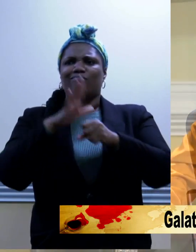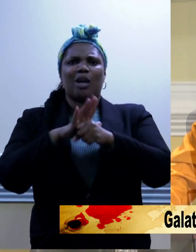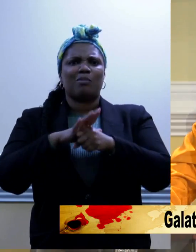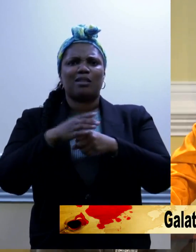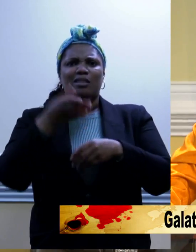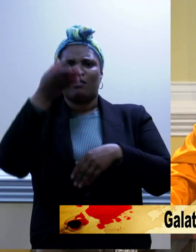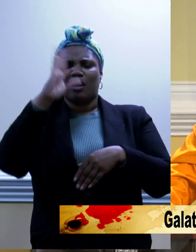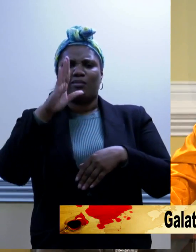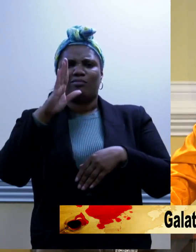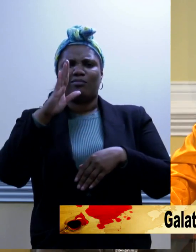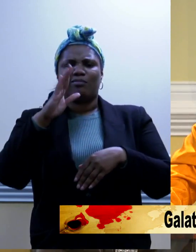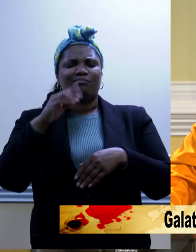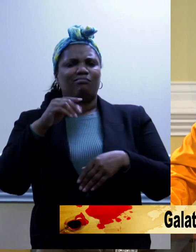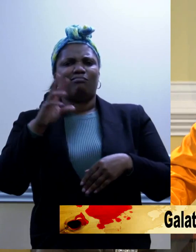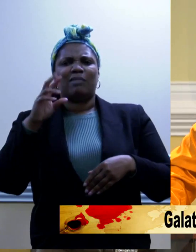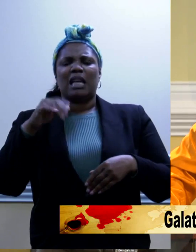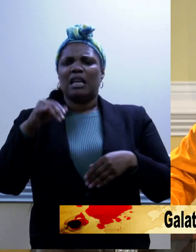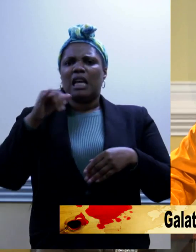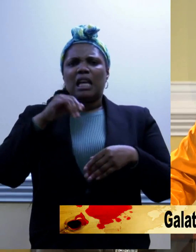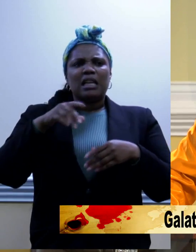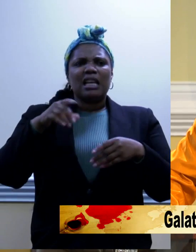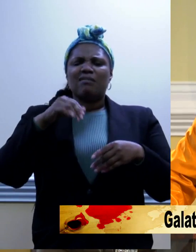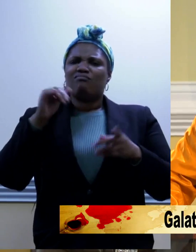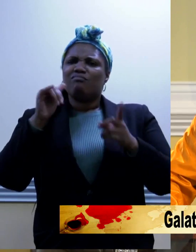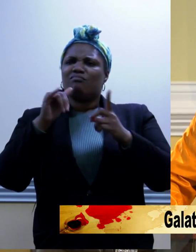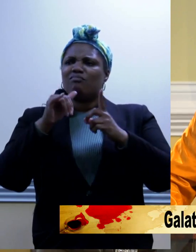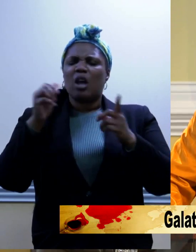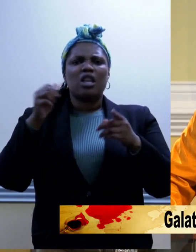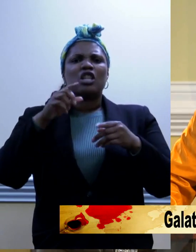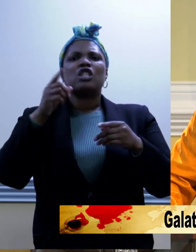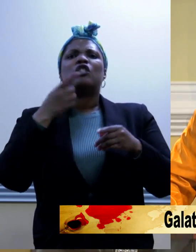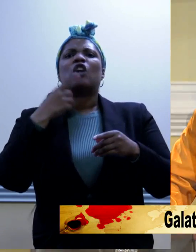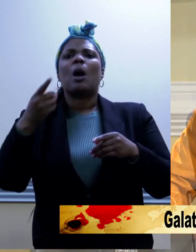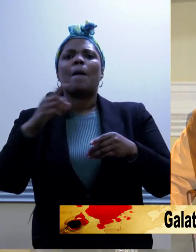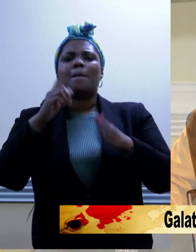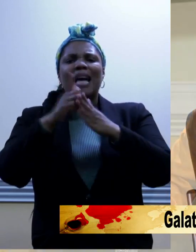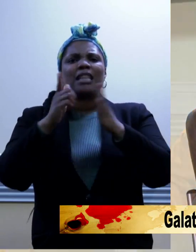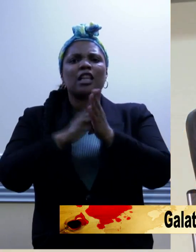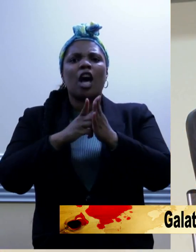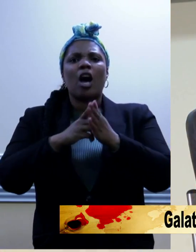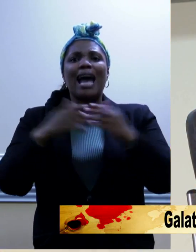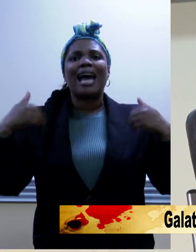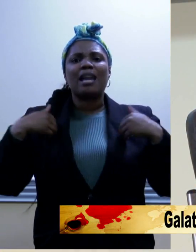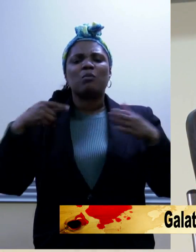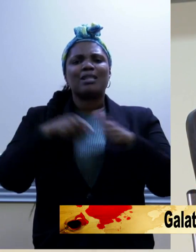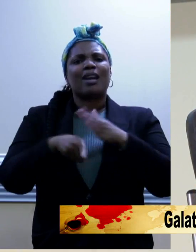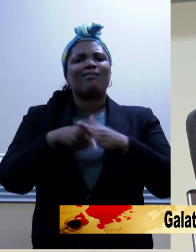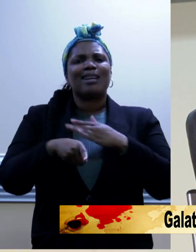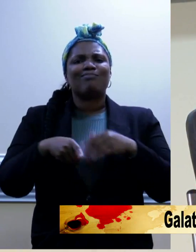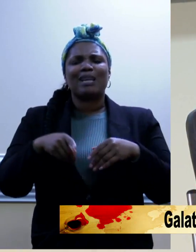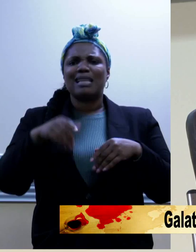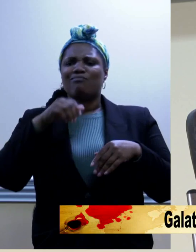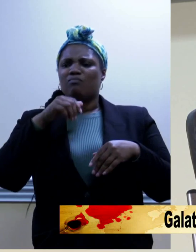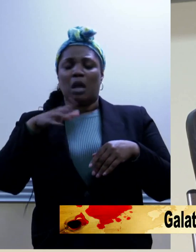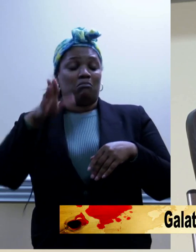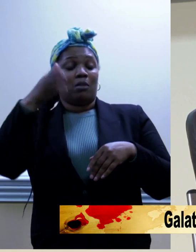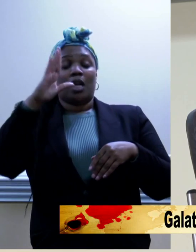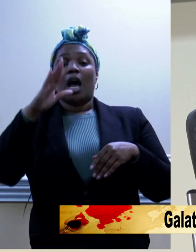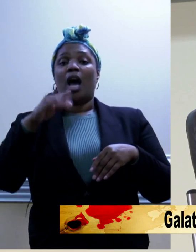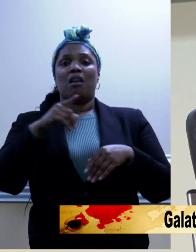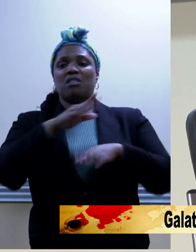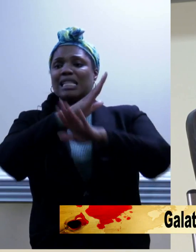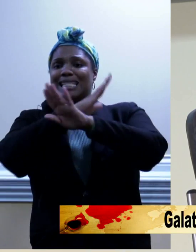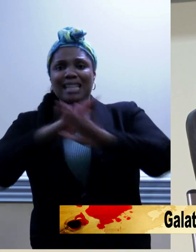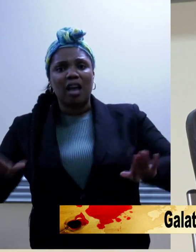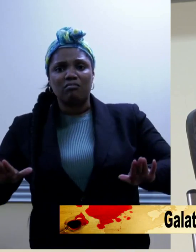talking about? The law of animal sacrifice. Yes. Is it against the promises of God? Go ahead and read. God forbid. God forbid. For if there had been a law given